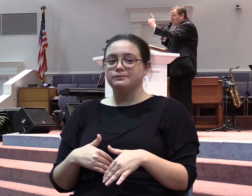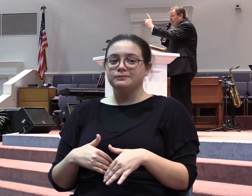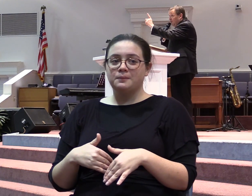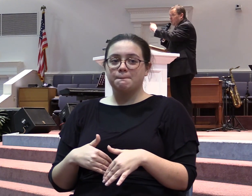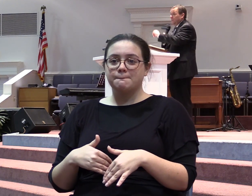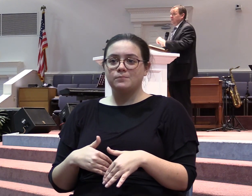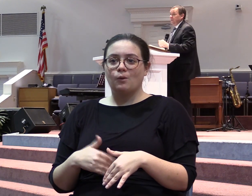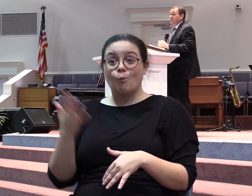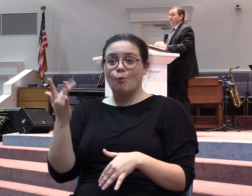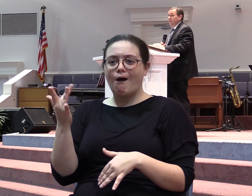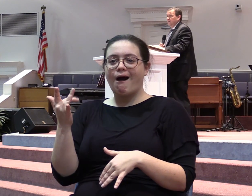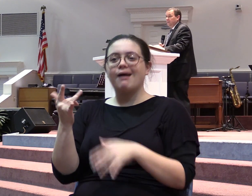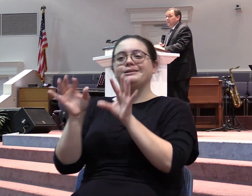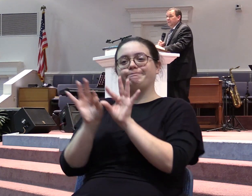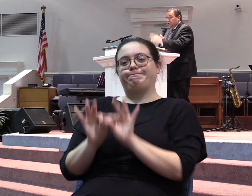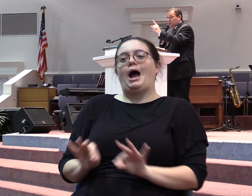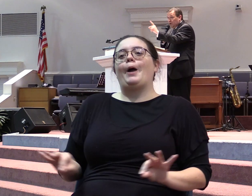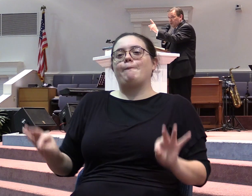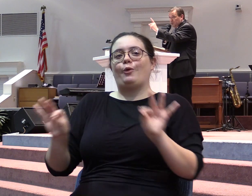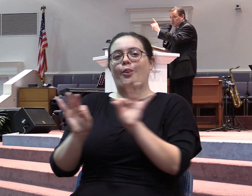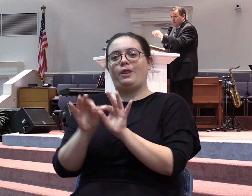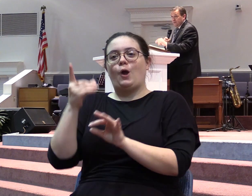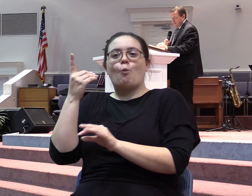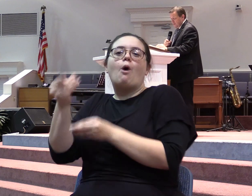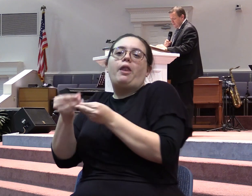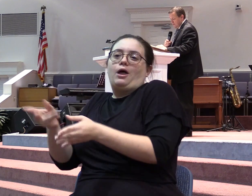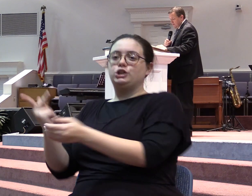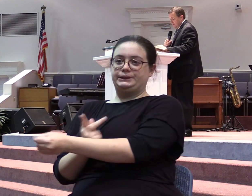Because there's value in just one lost